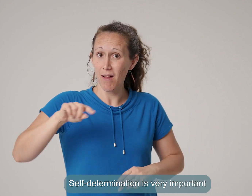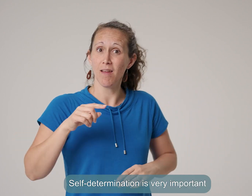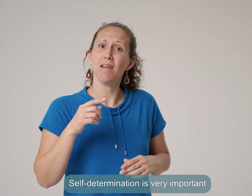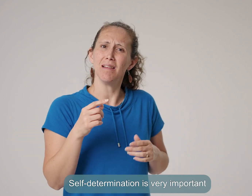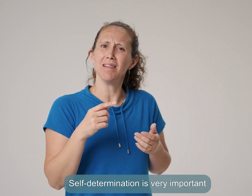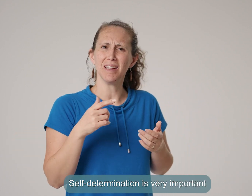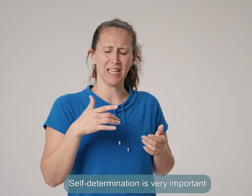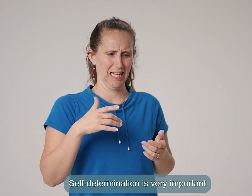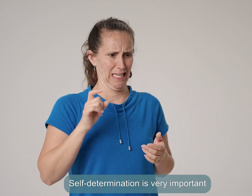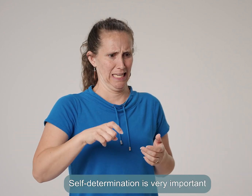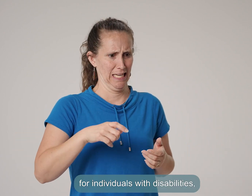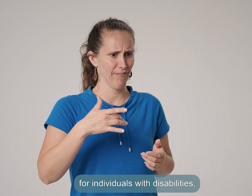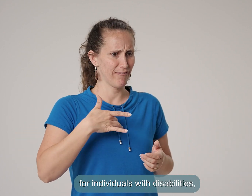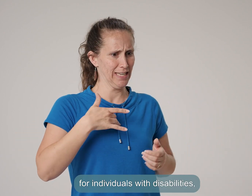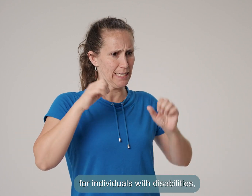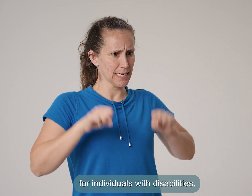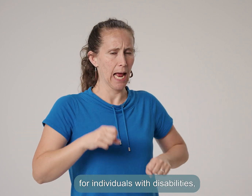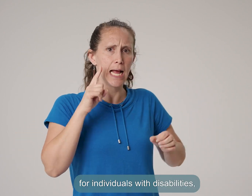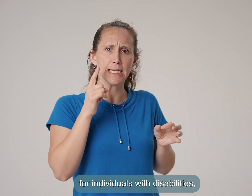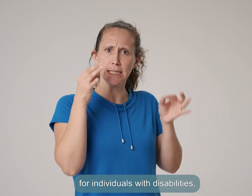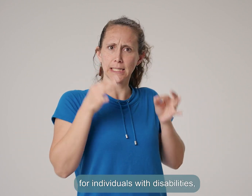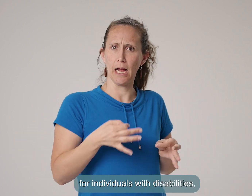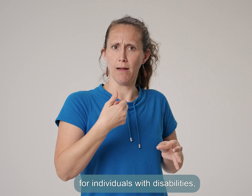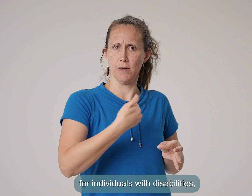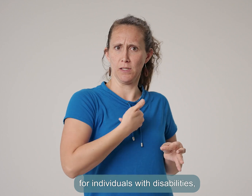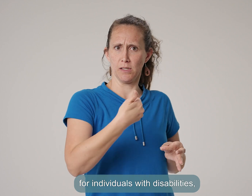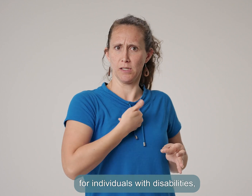Self-determination is very important for individuals with disabilities.